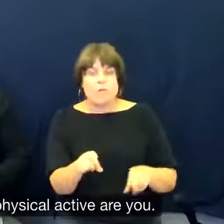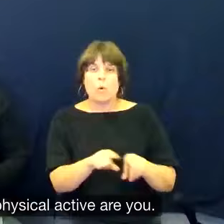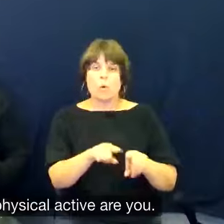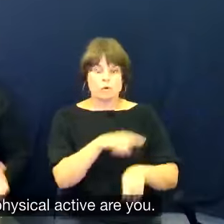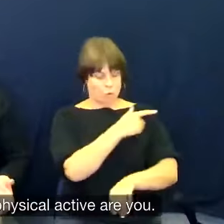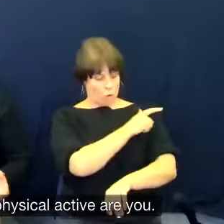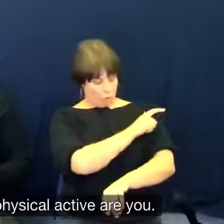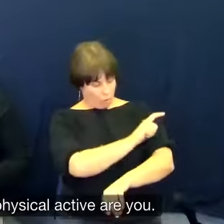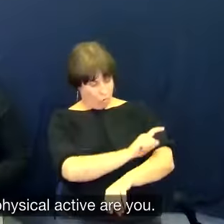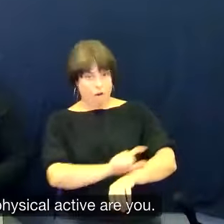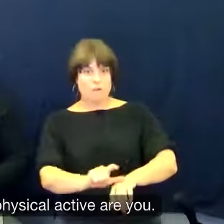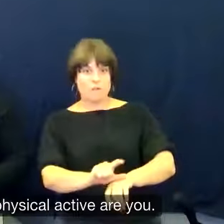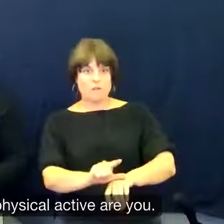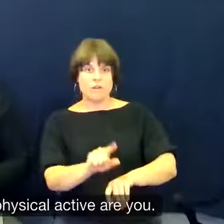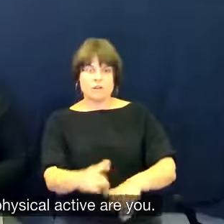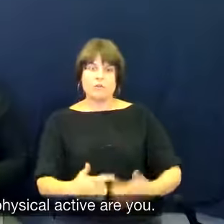healthy with food,